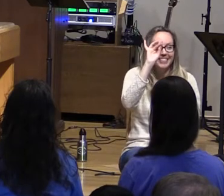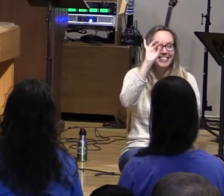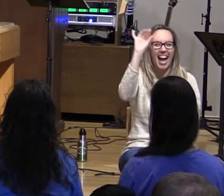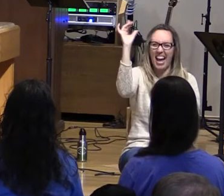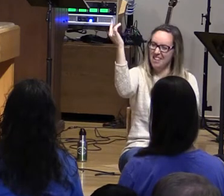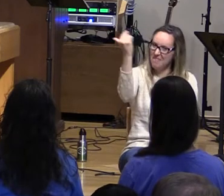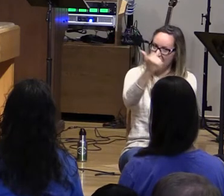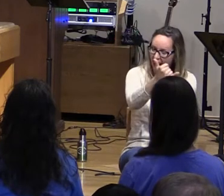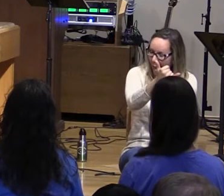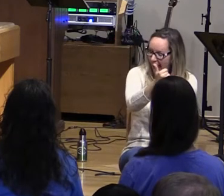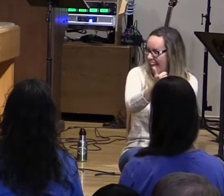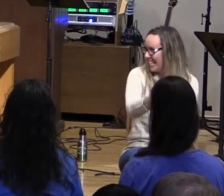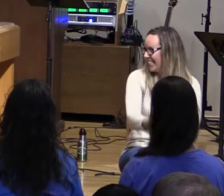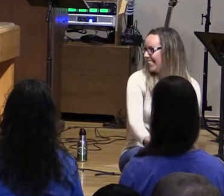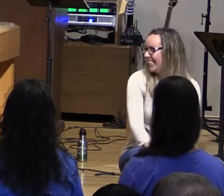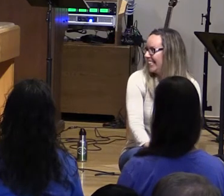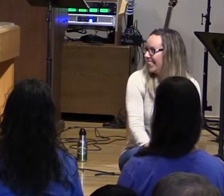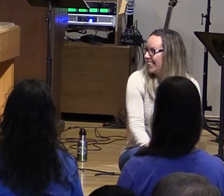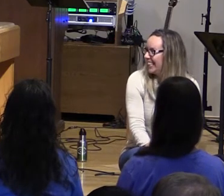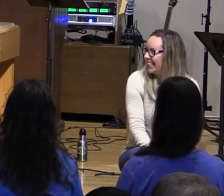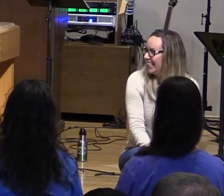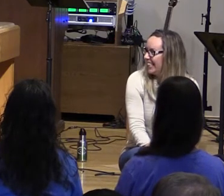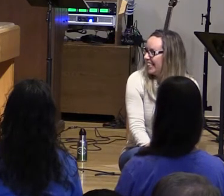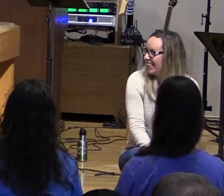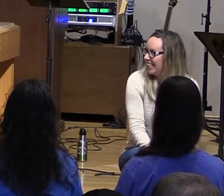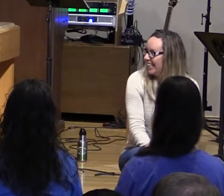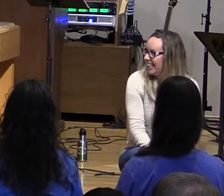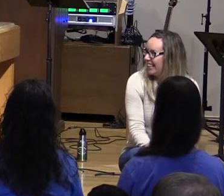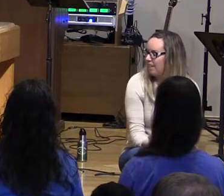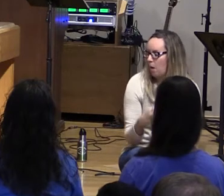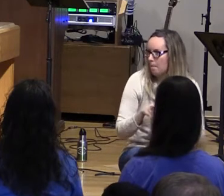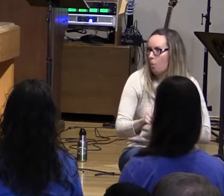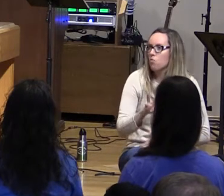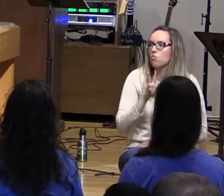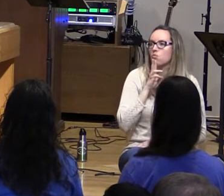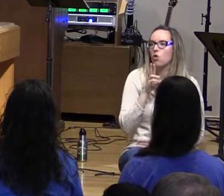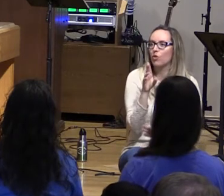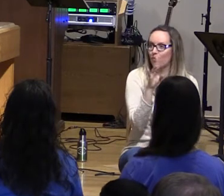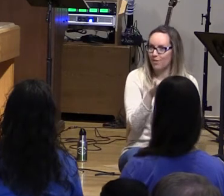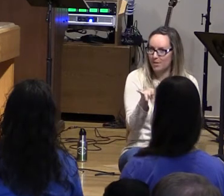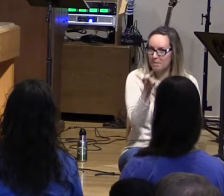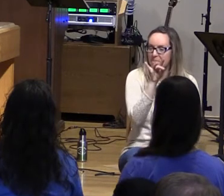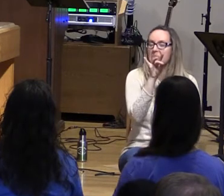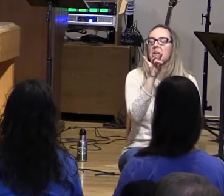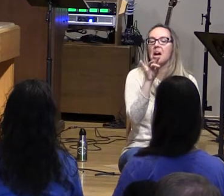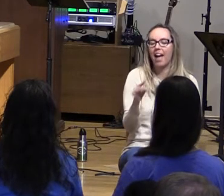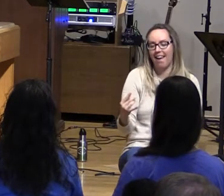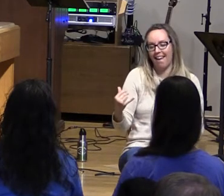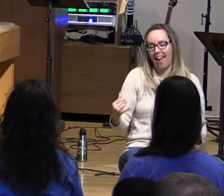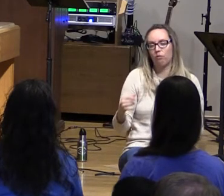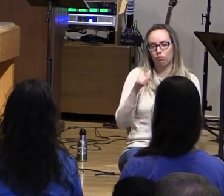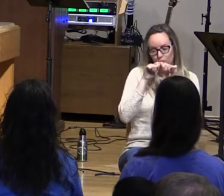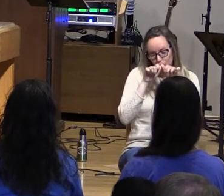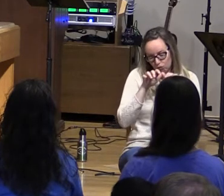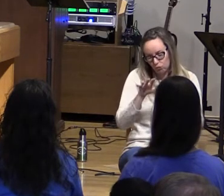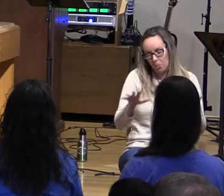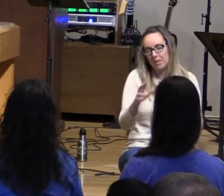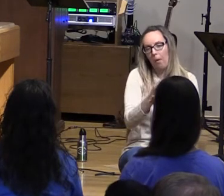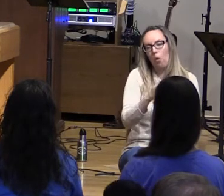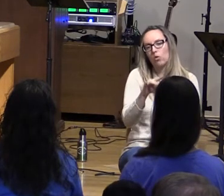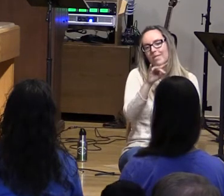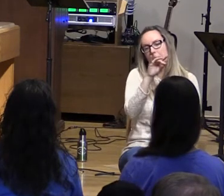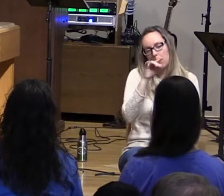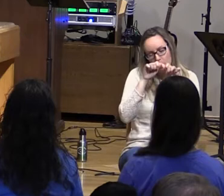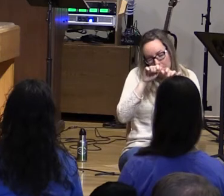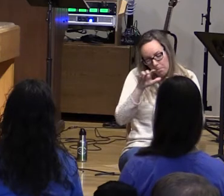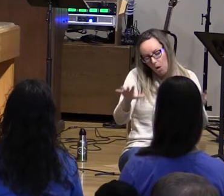Amen. Kip, having been born through water and the Spirit, May you be blessed by the Holy Spirit